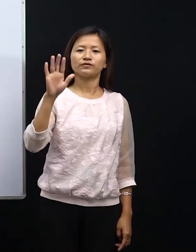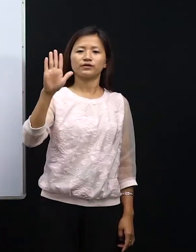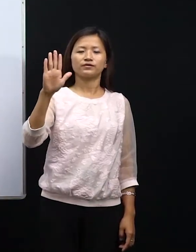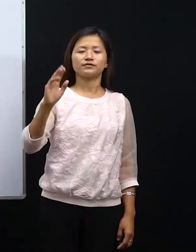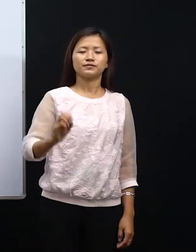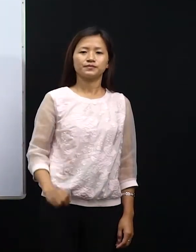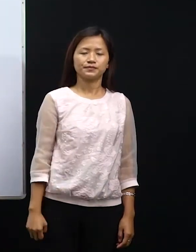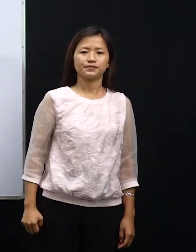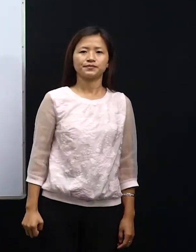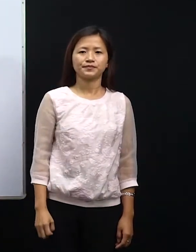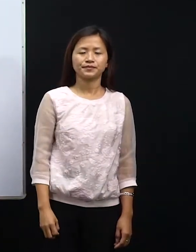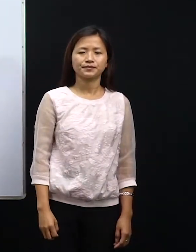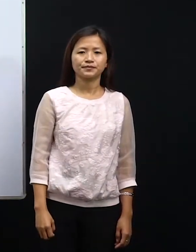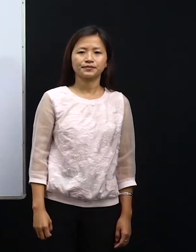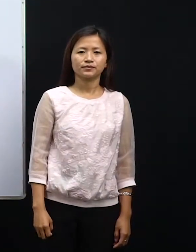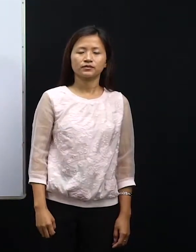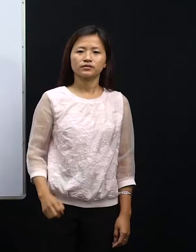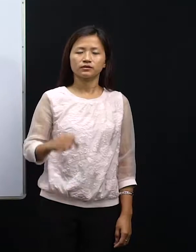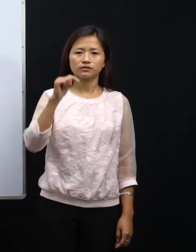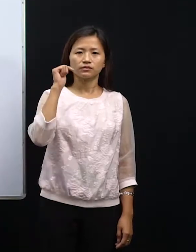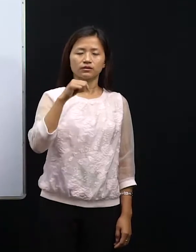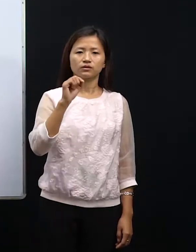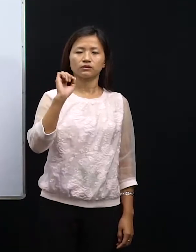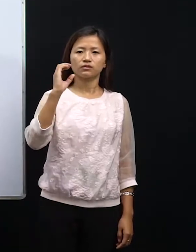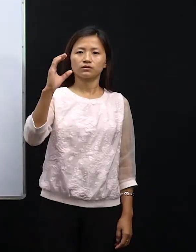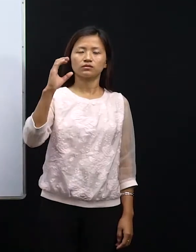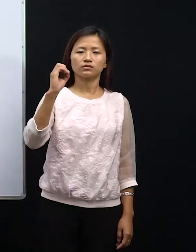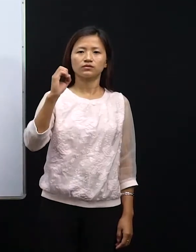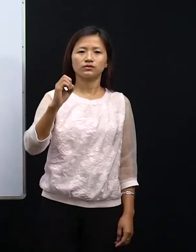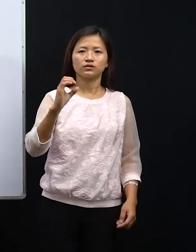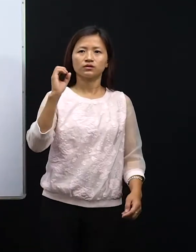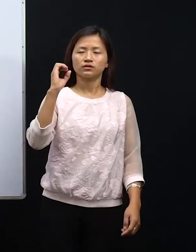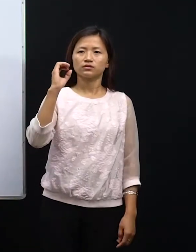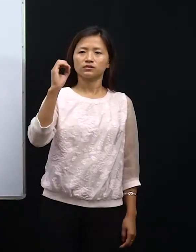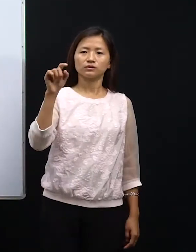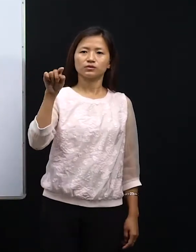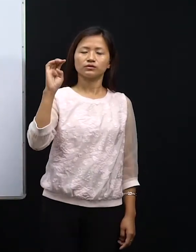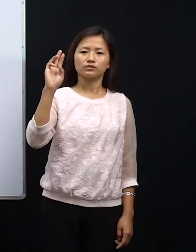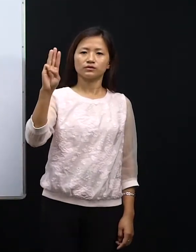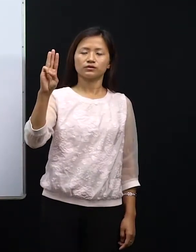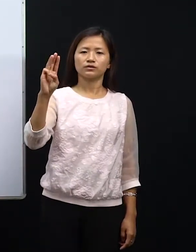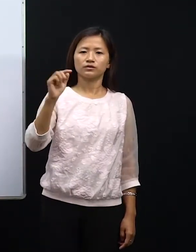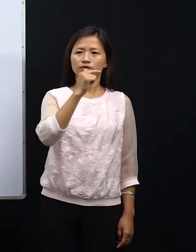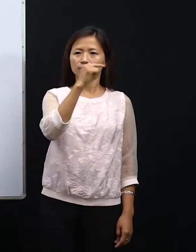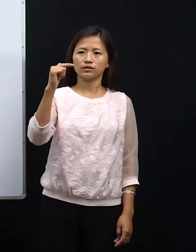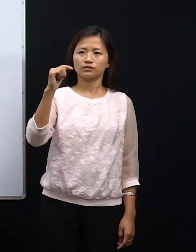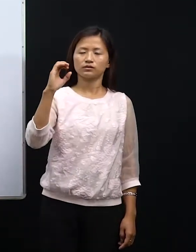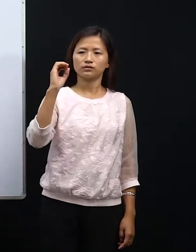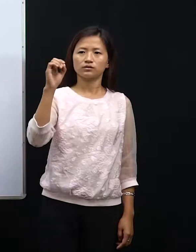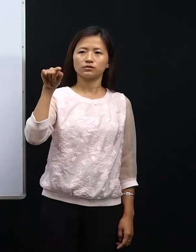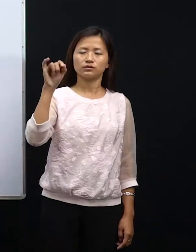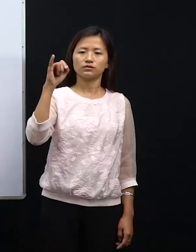Right? So these are your coefficients: 0.3, minus